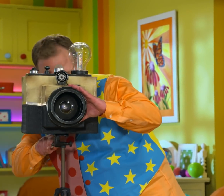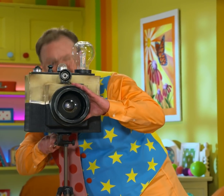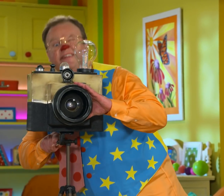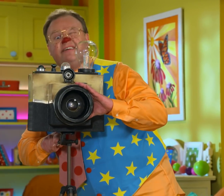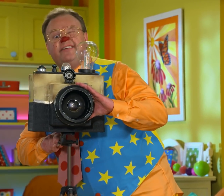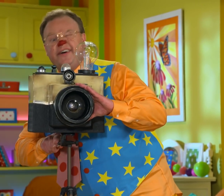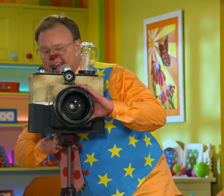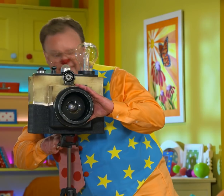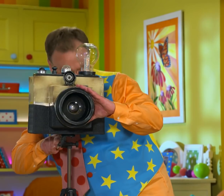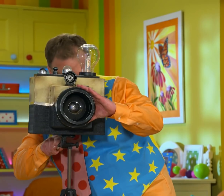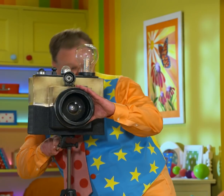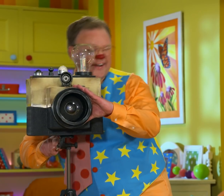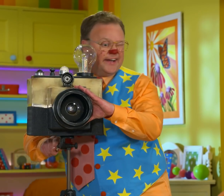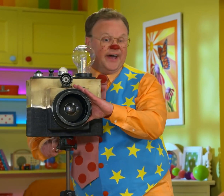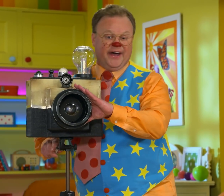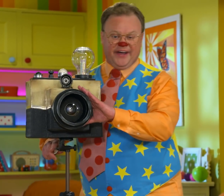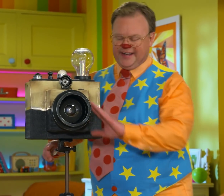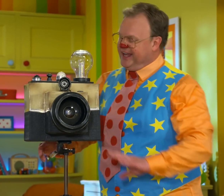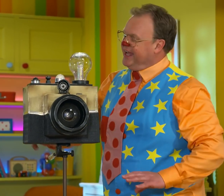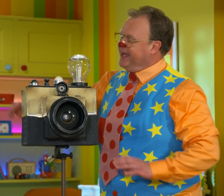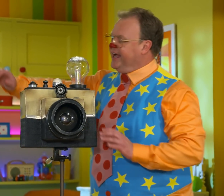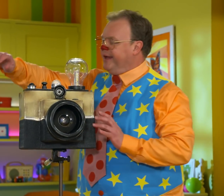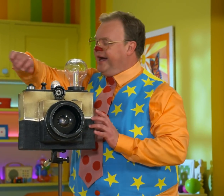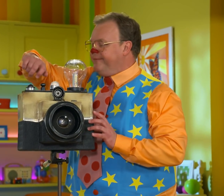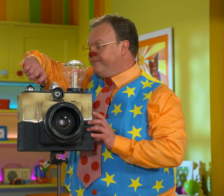up a little bit more. There we go. Good. Here we are.